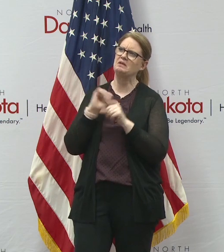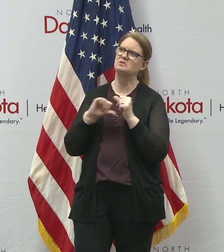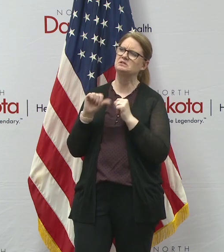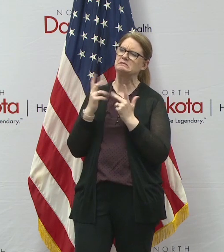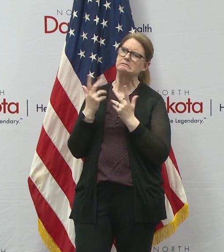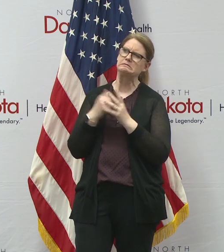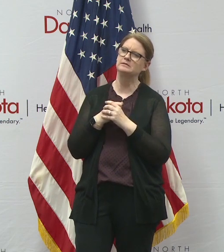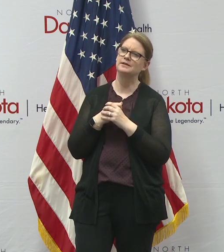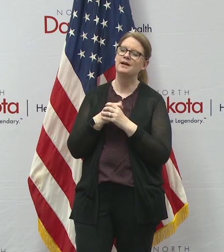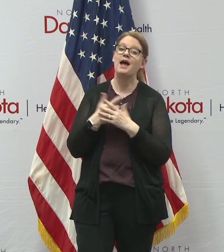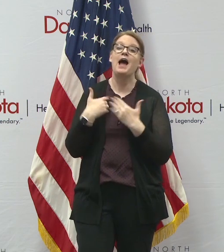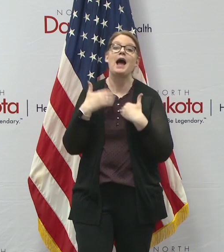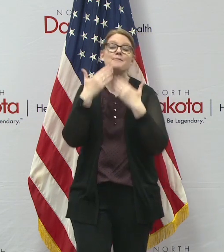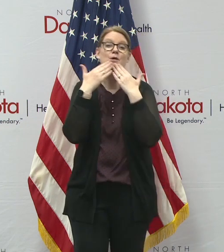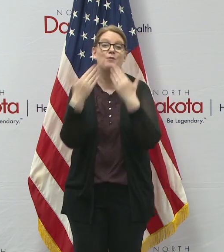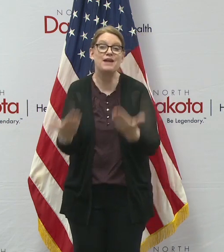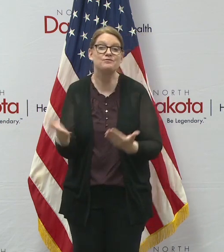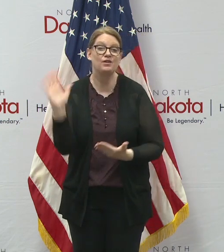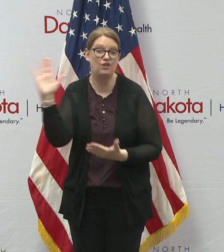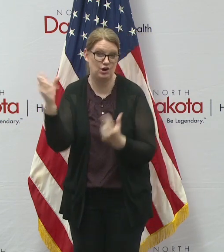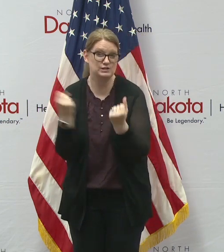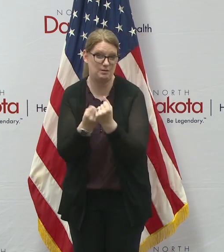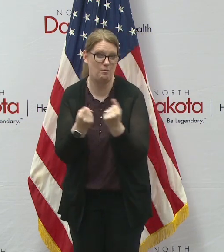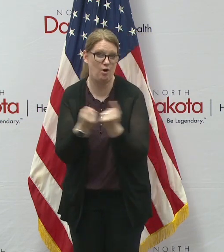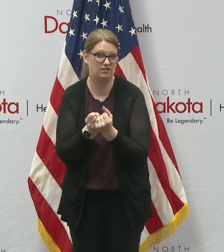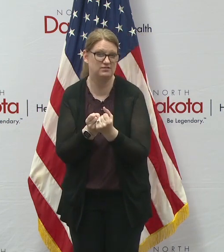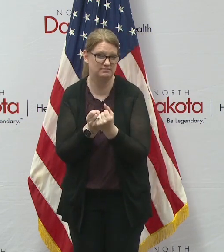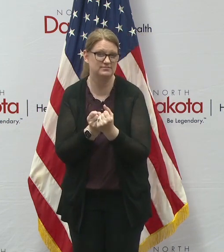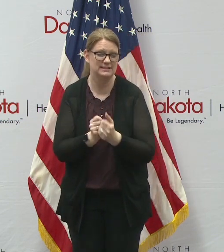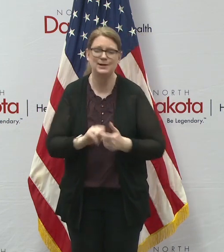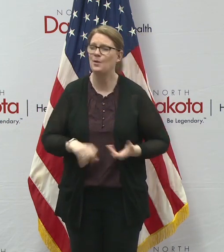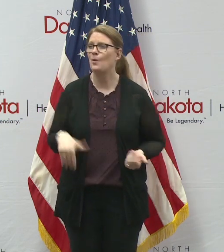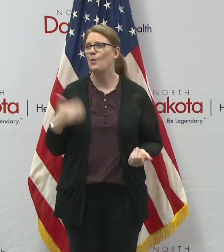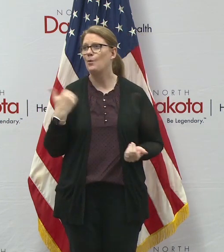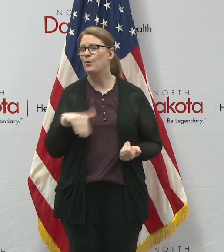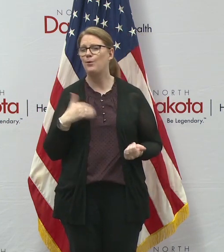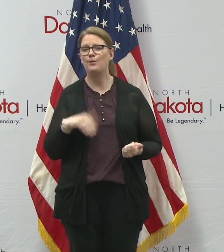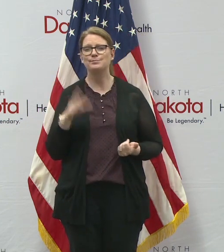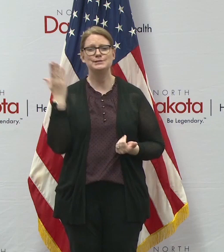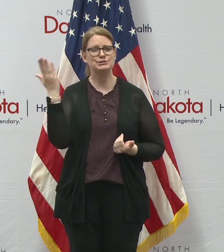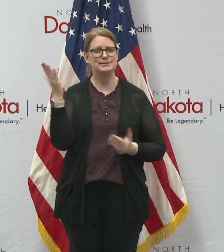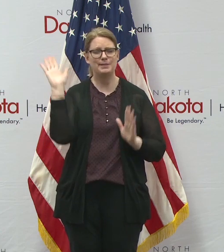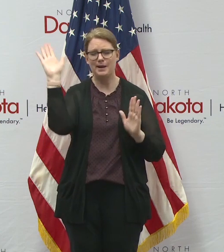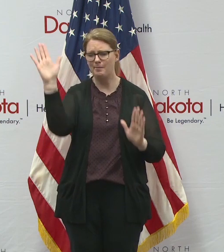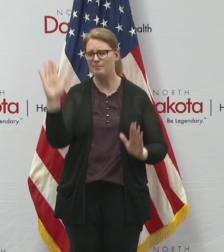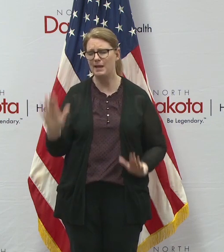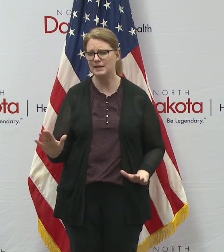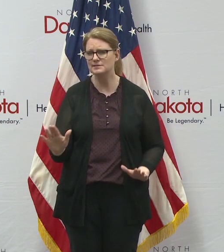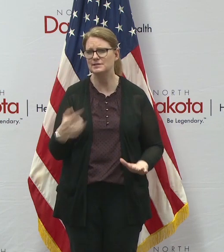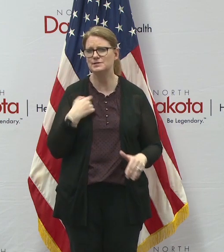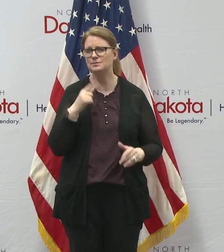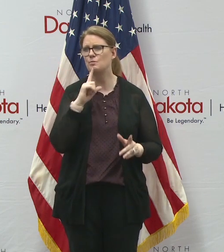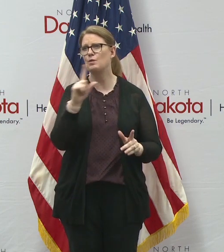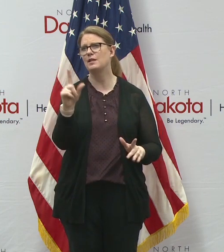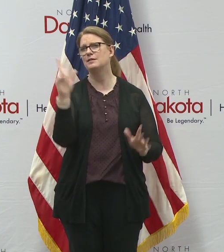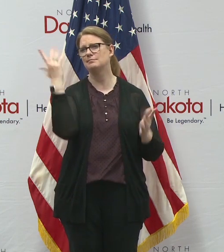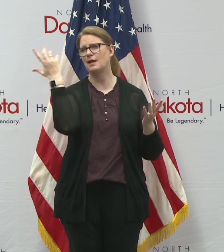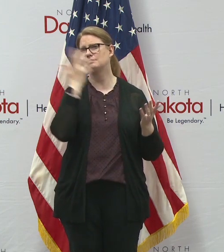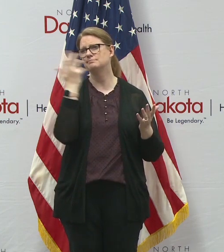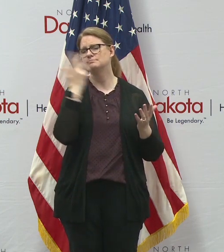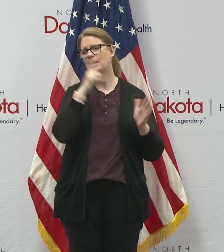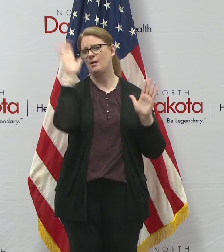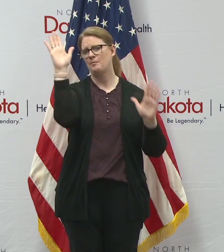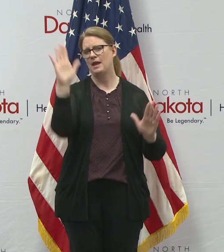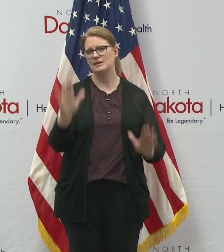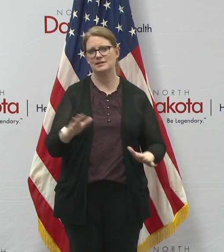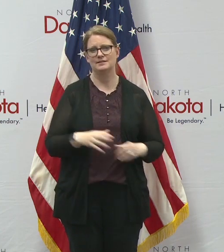I'm grateful for her support. She has been amazing through this whole thing. She's been incredibly amazing. So this is the